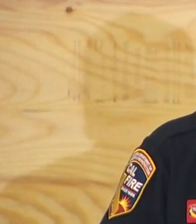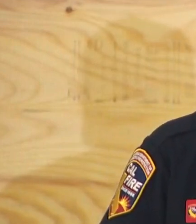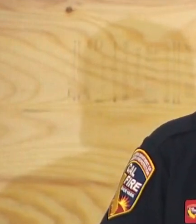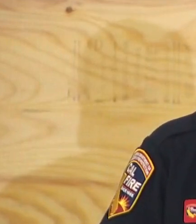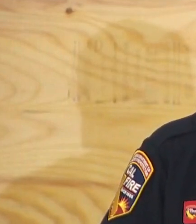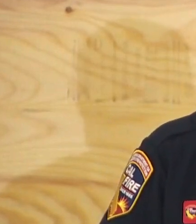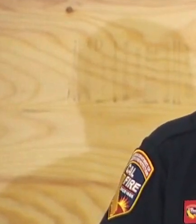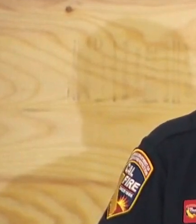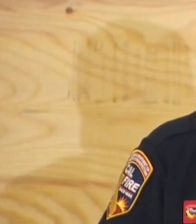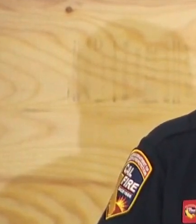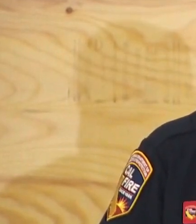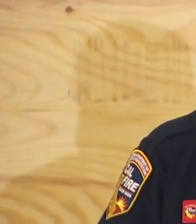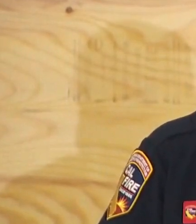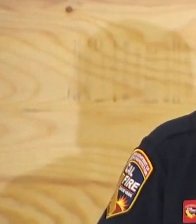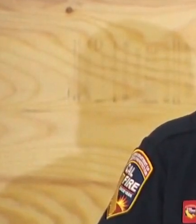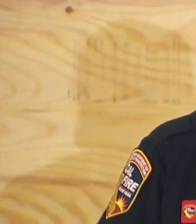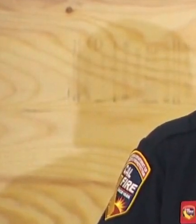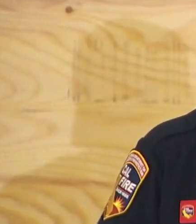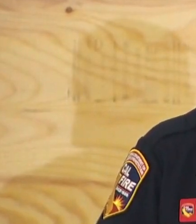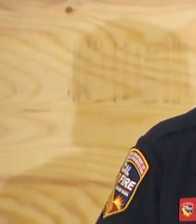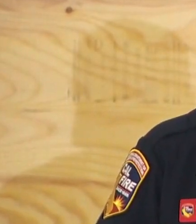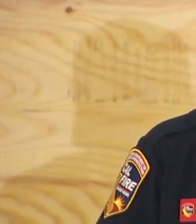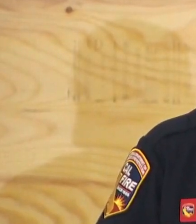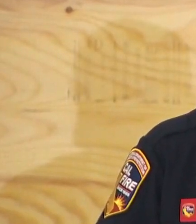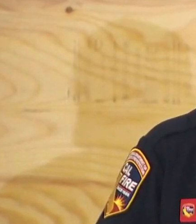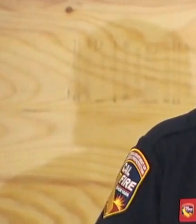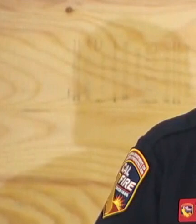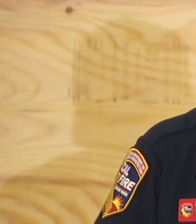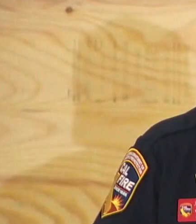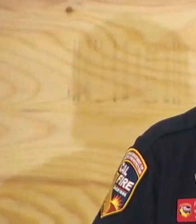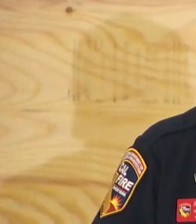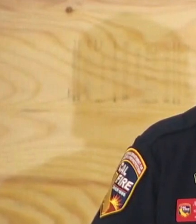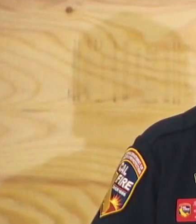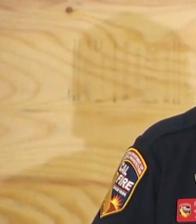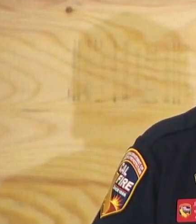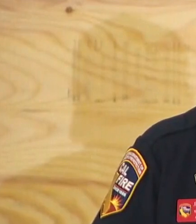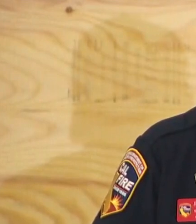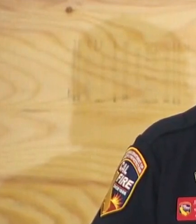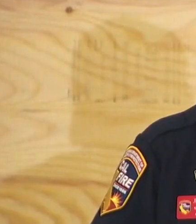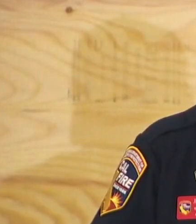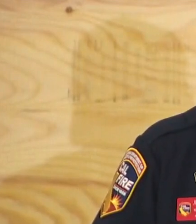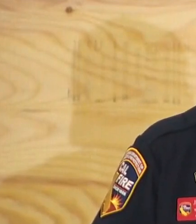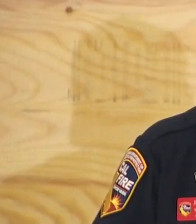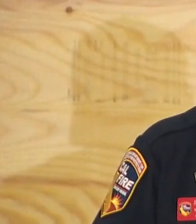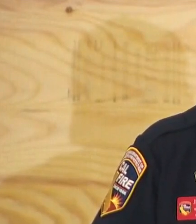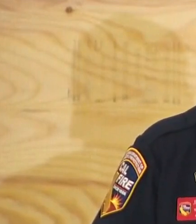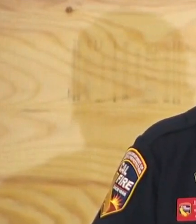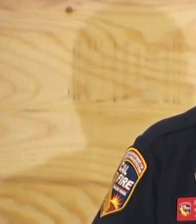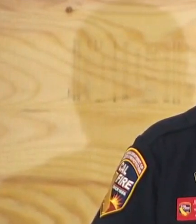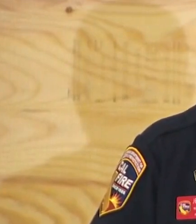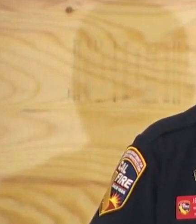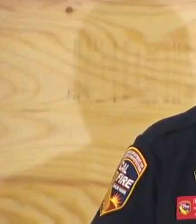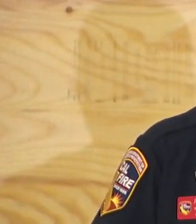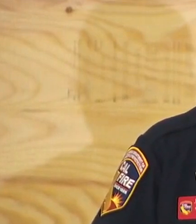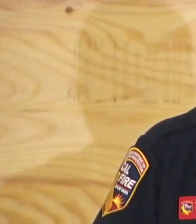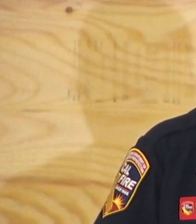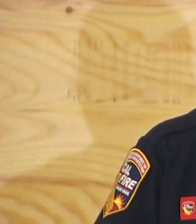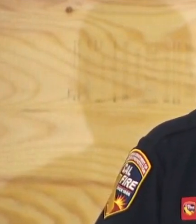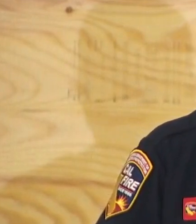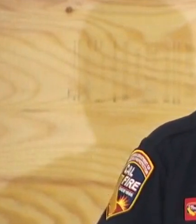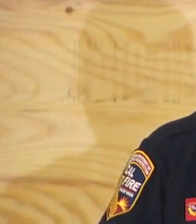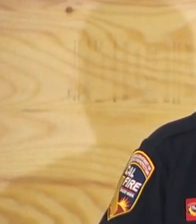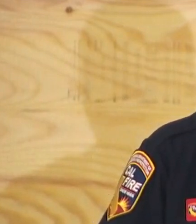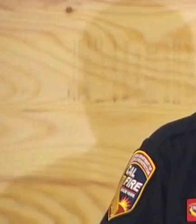Okay, seeing no questions, we appreciate that. At this time, I'd like to invite up Officer Lopez for a